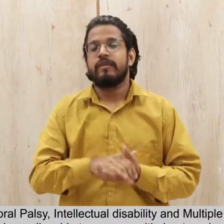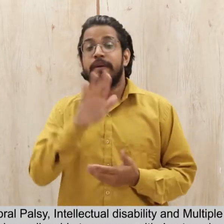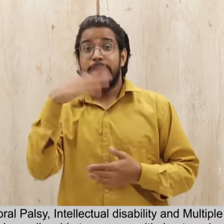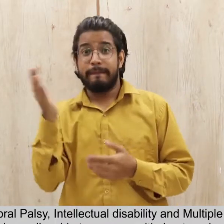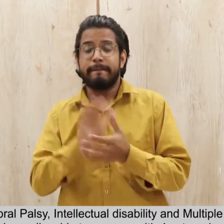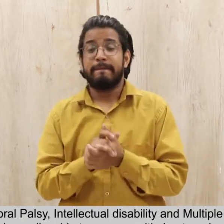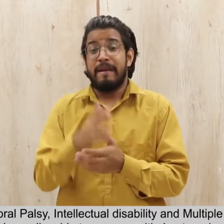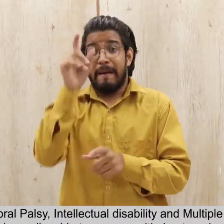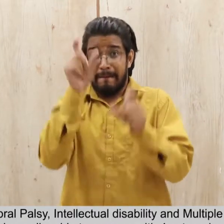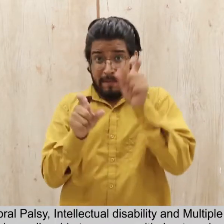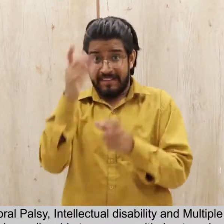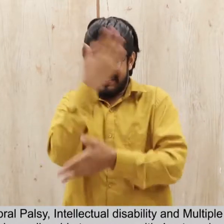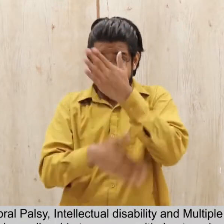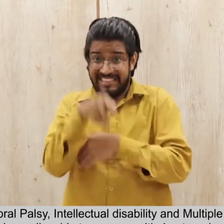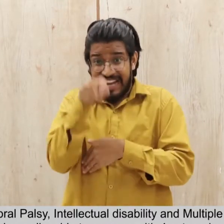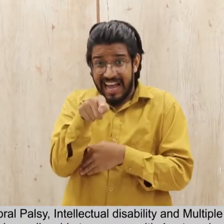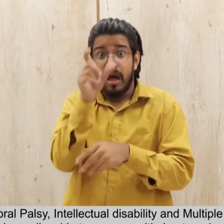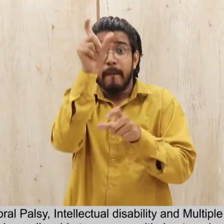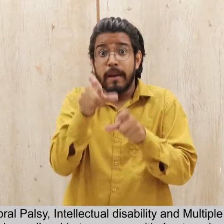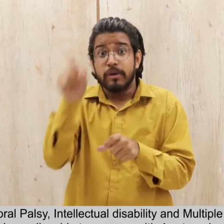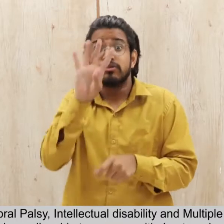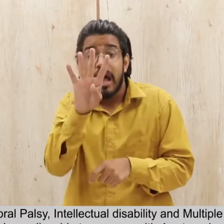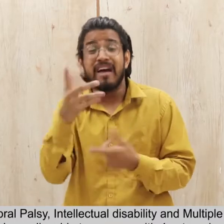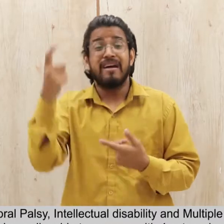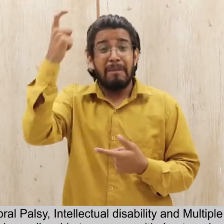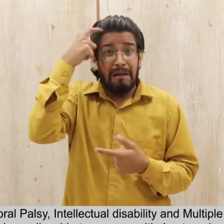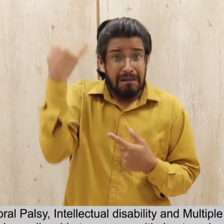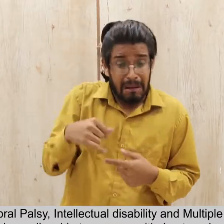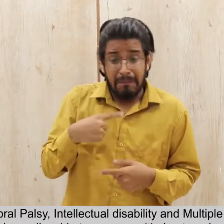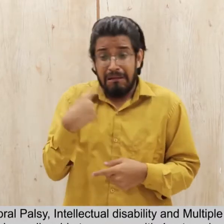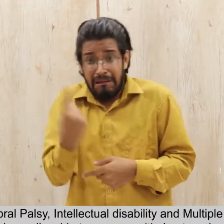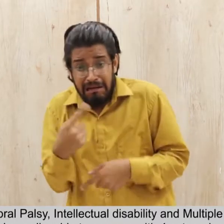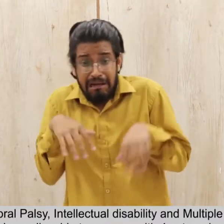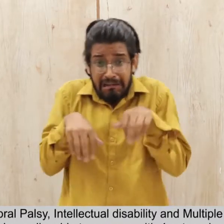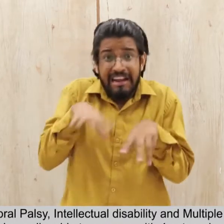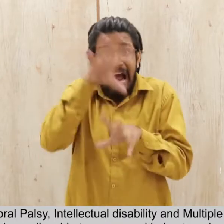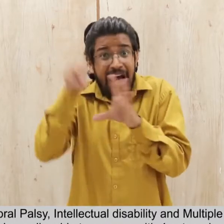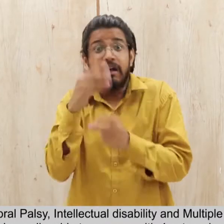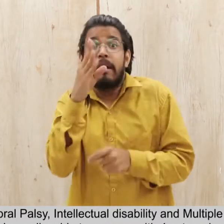To provide legal guardianship to persons with four categories of disabilities.